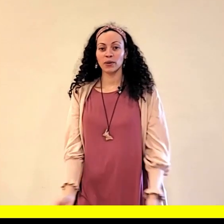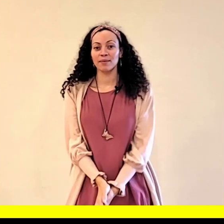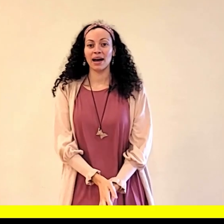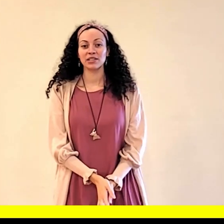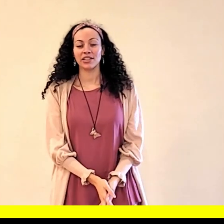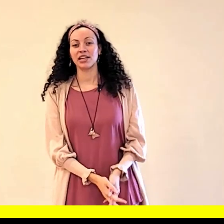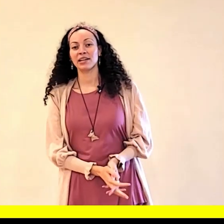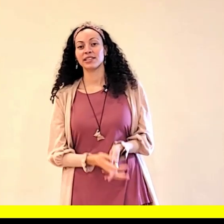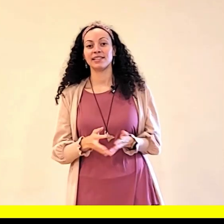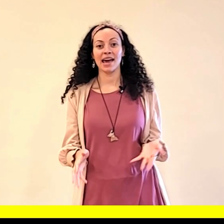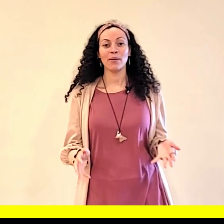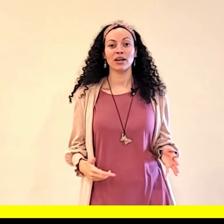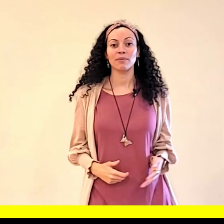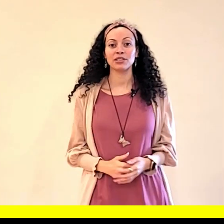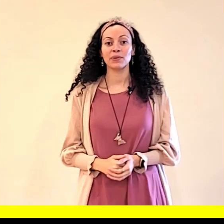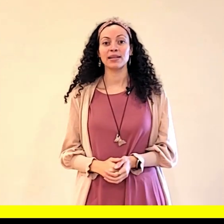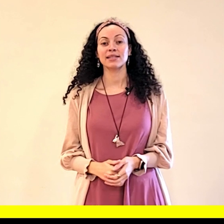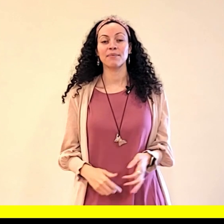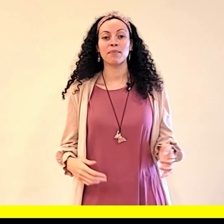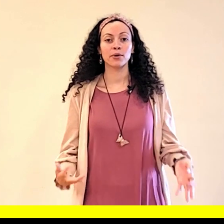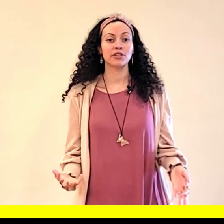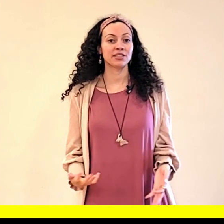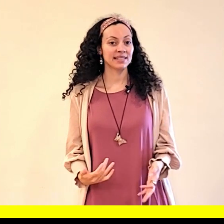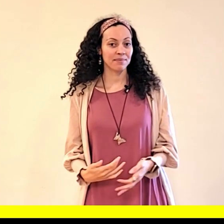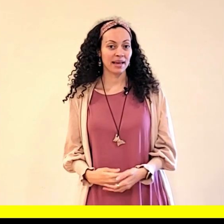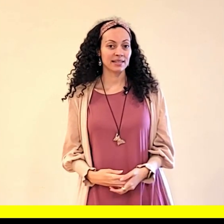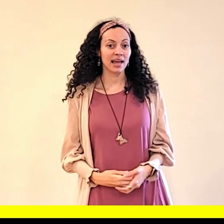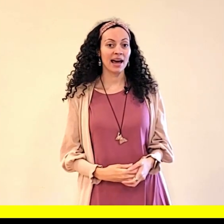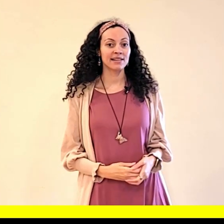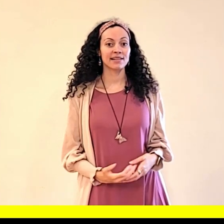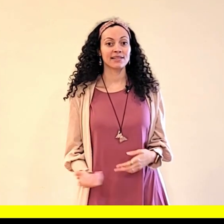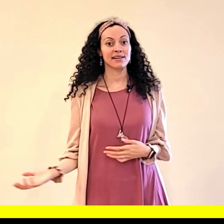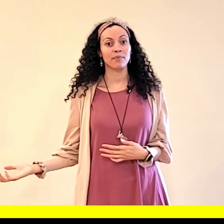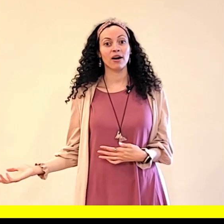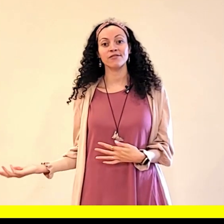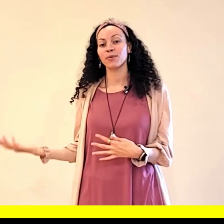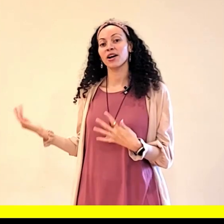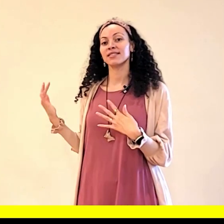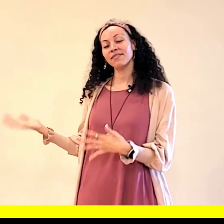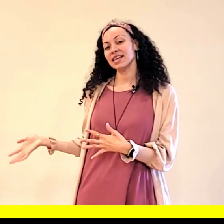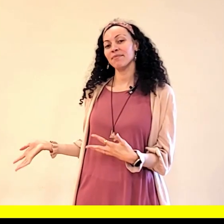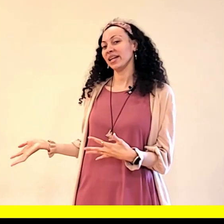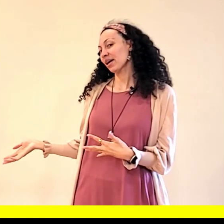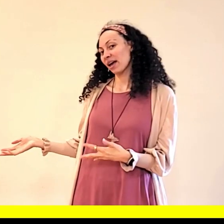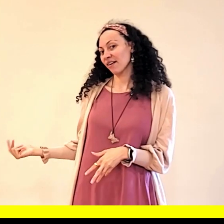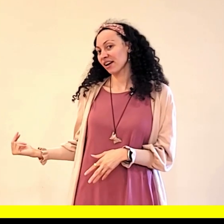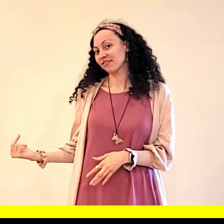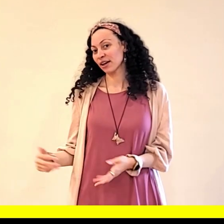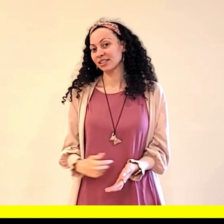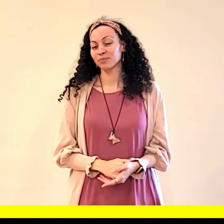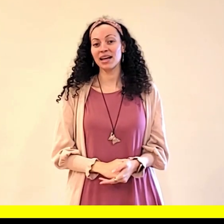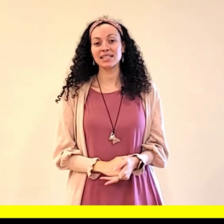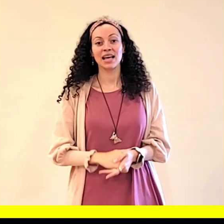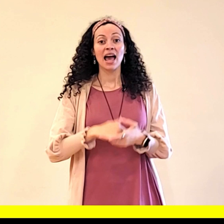Hi everyone, welcome back to our channel. Today we're going to be doing some emergency-based signs. This is in part from our safety committee that we have